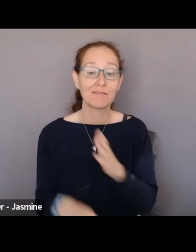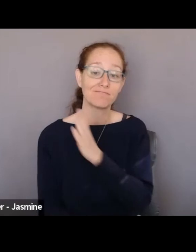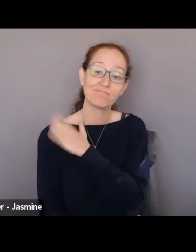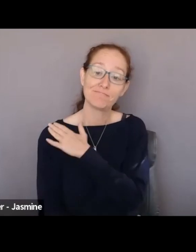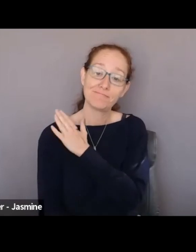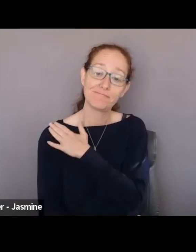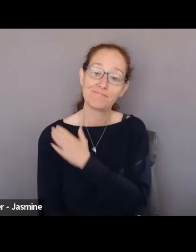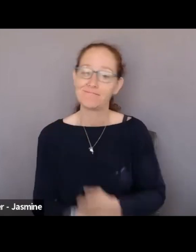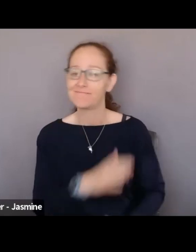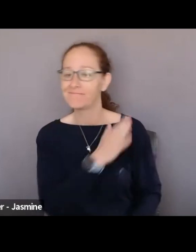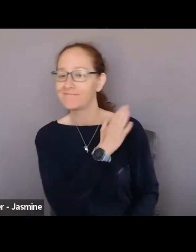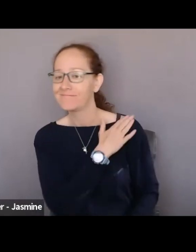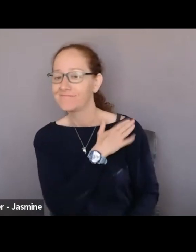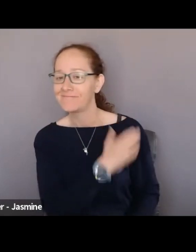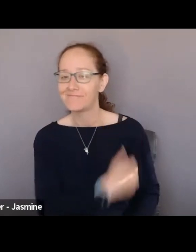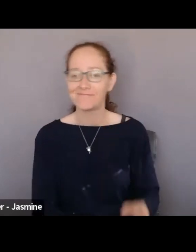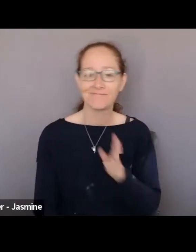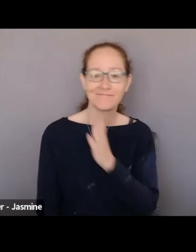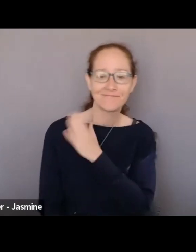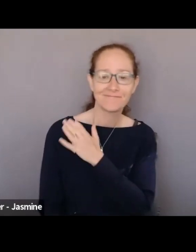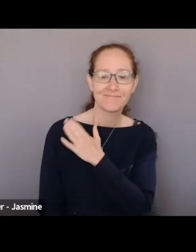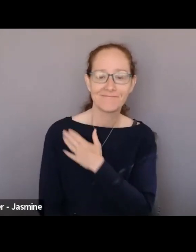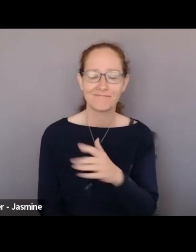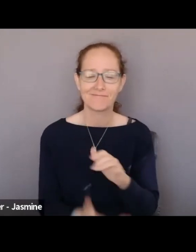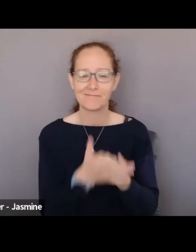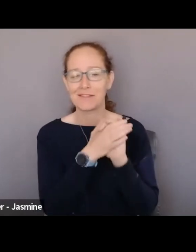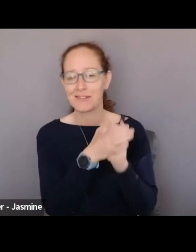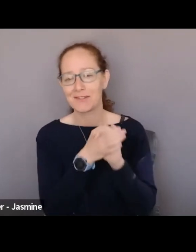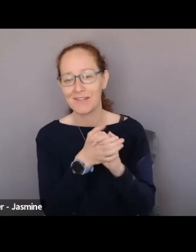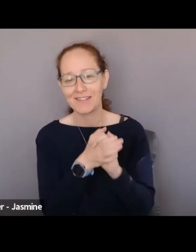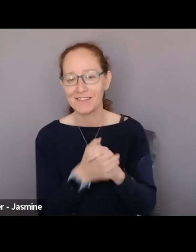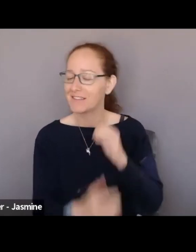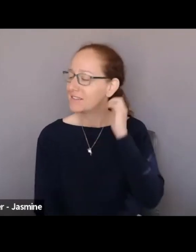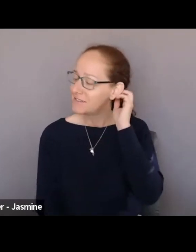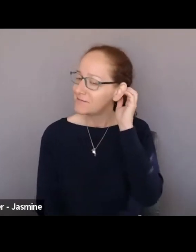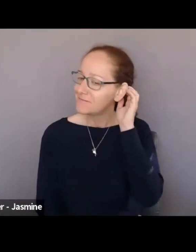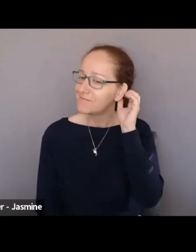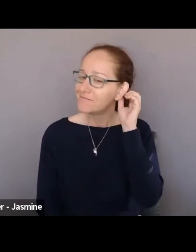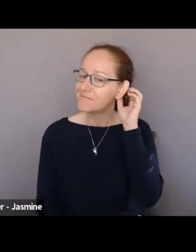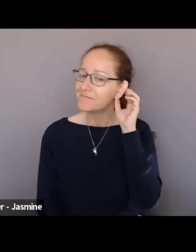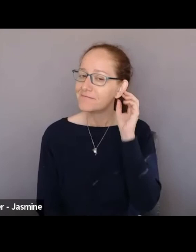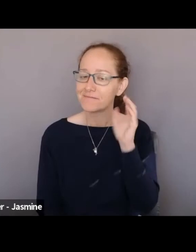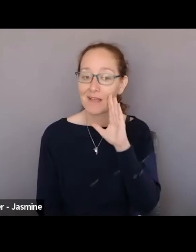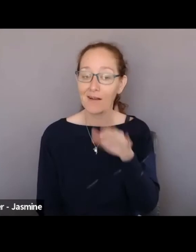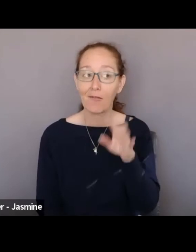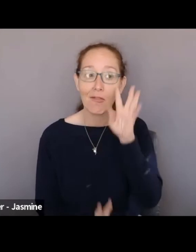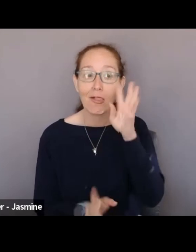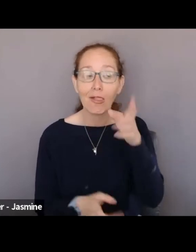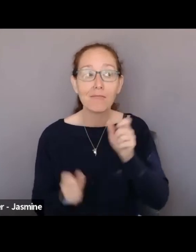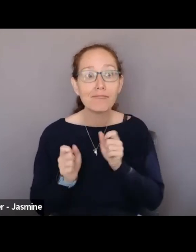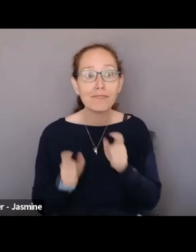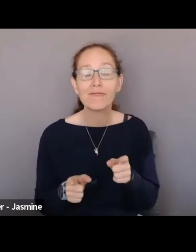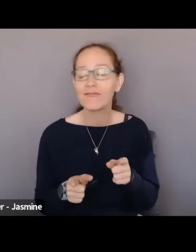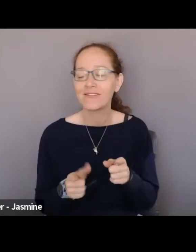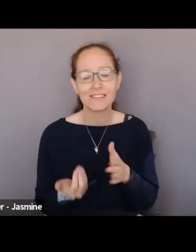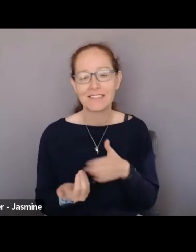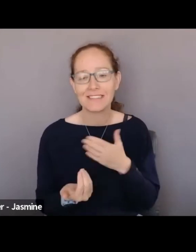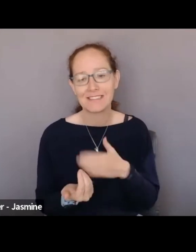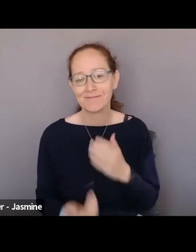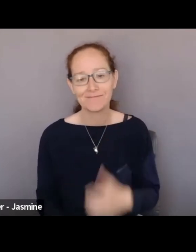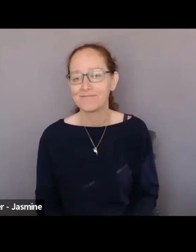back and congratulations. I know it's not easy to come up with something so quickly, but hopefully